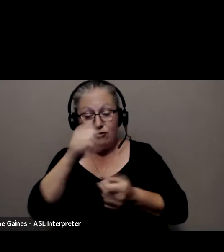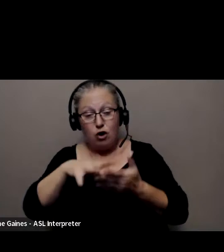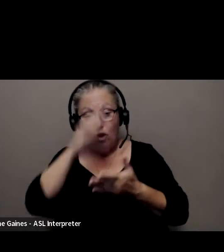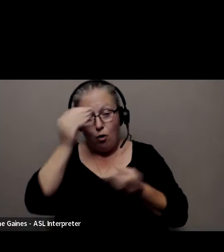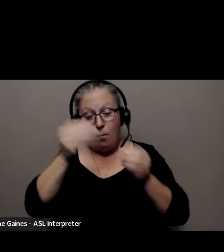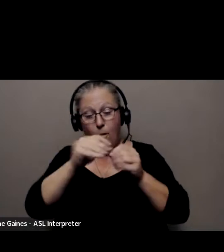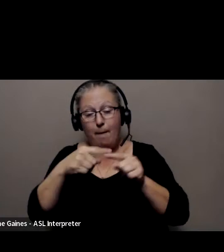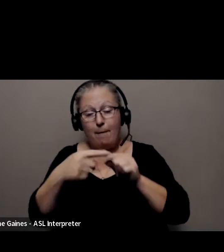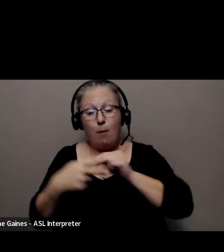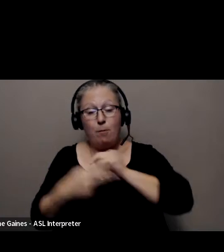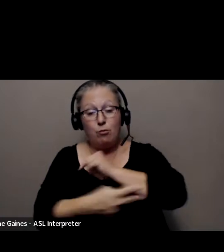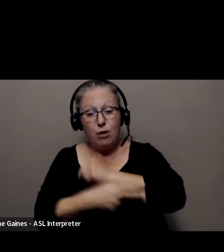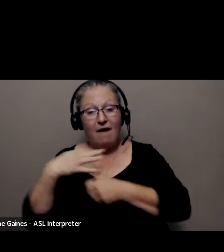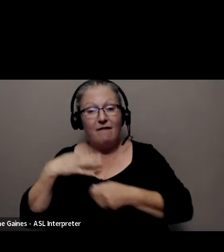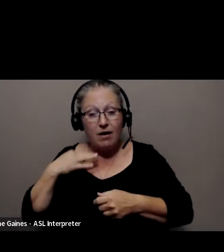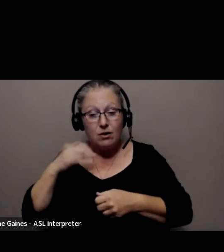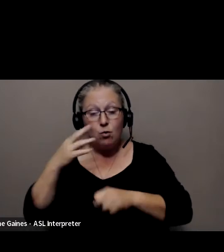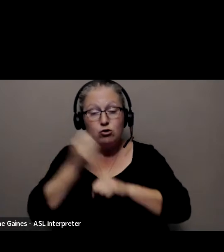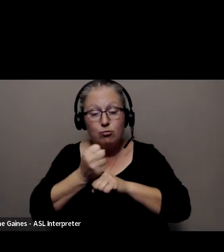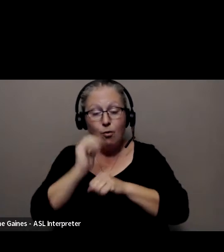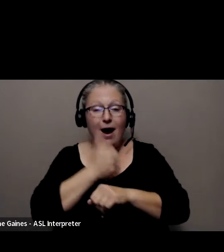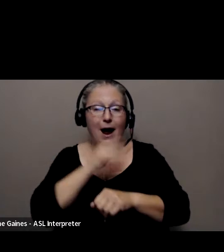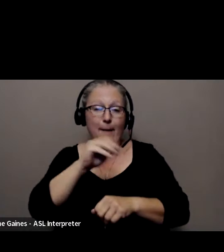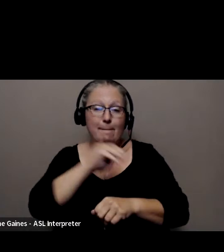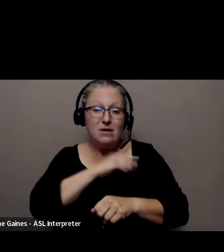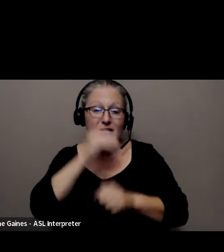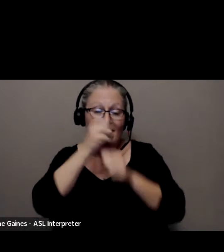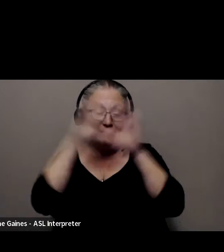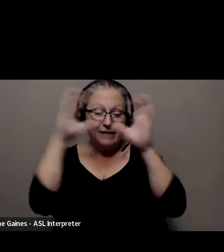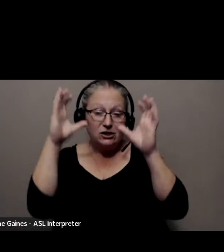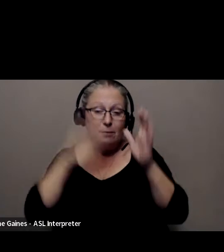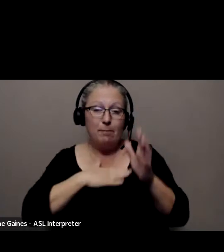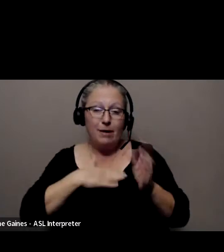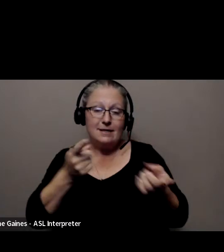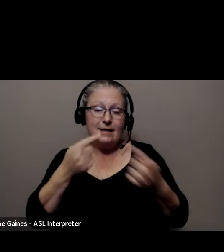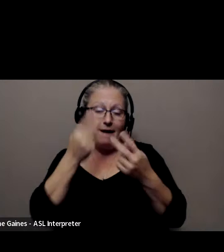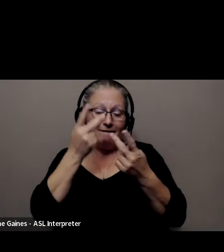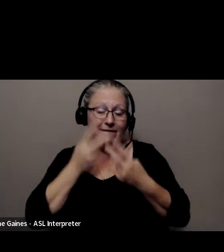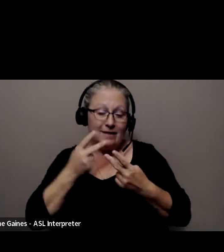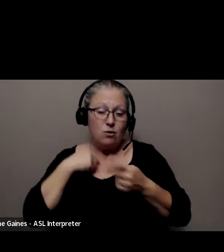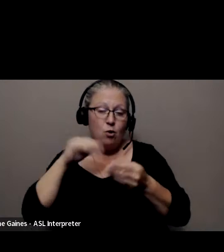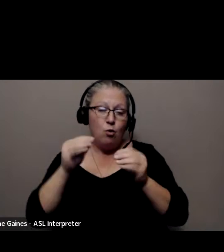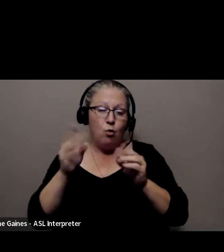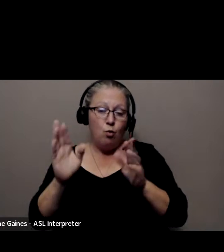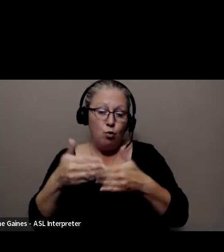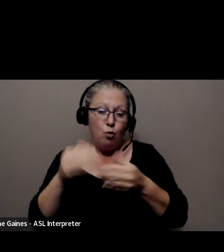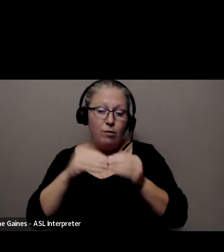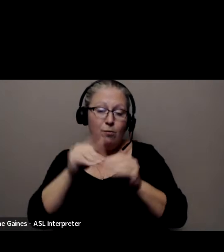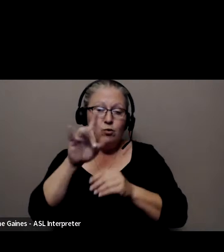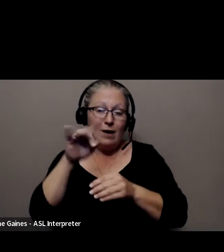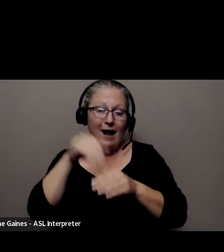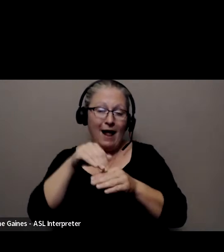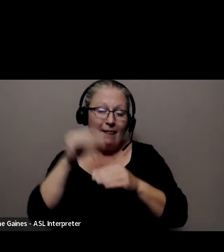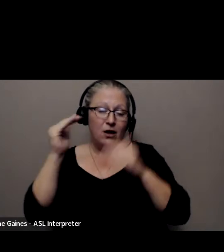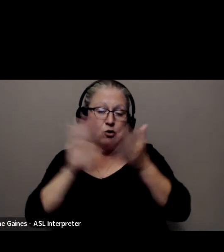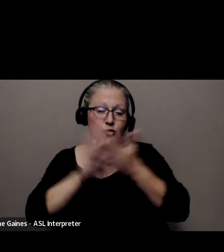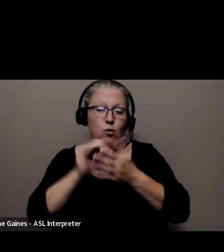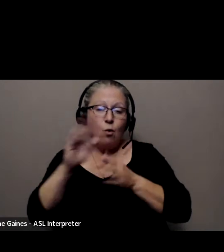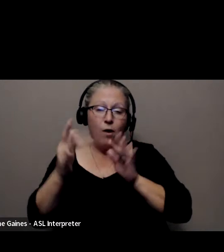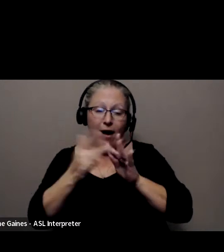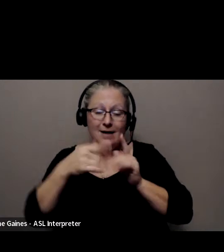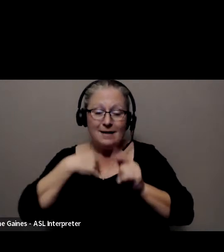about Bridge, volunteering, or supporting our mission and vision, please come visit us. We're in room 28 at the adult school, or reach out to